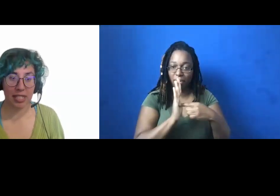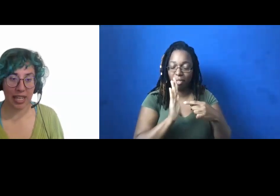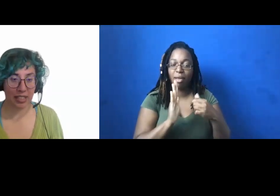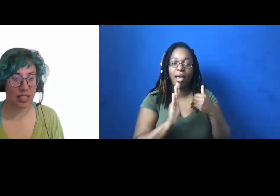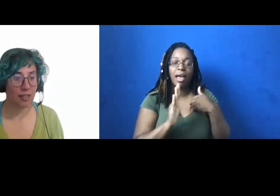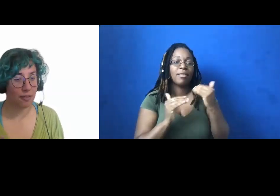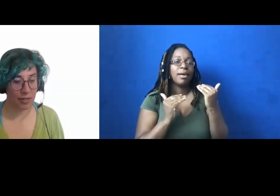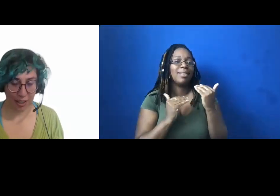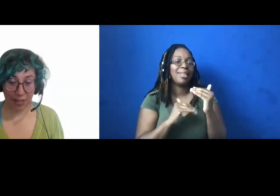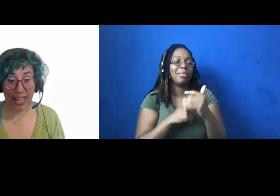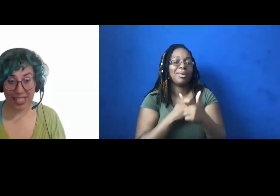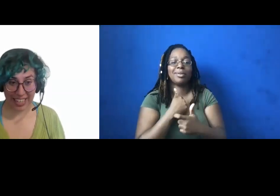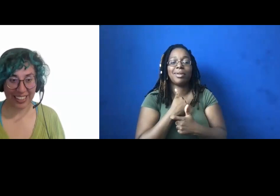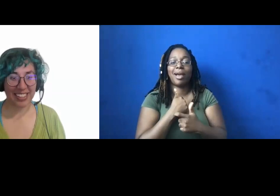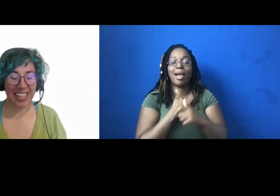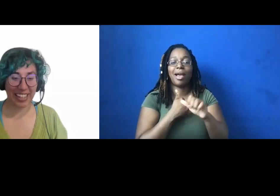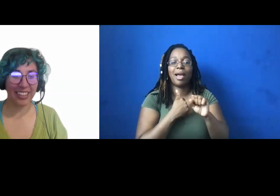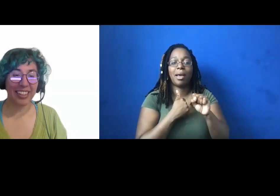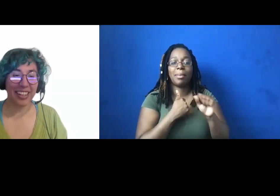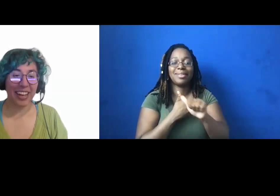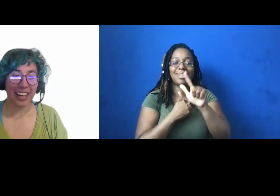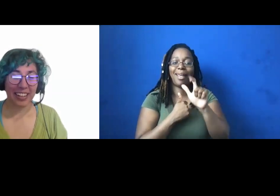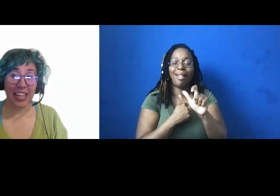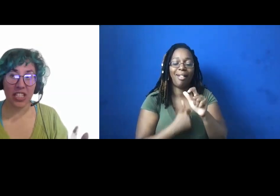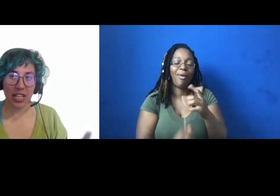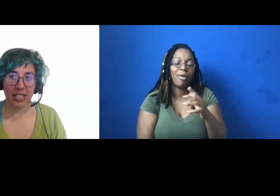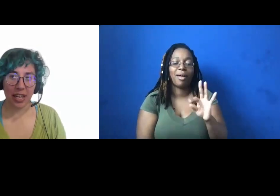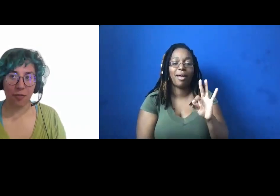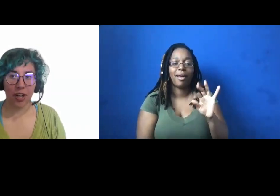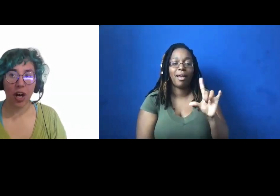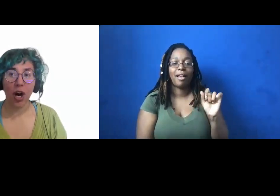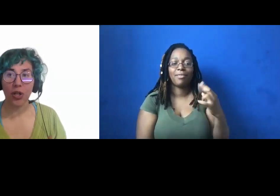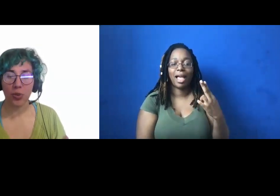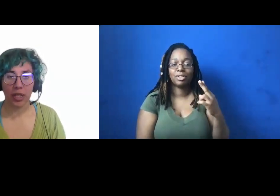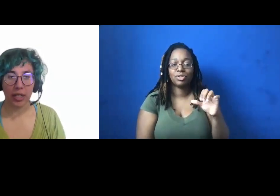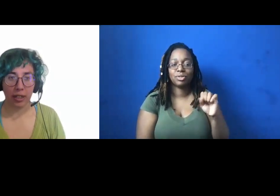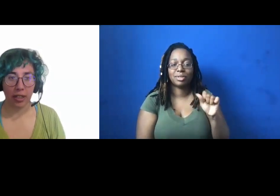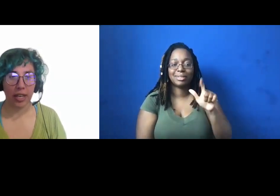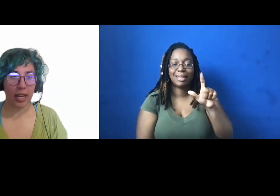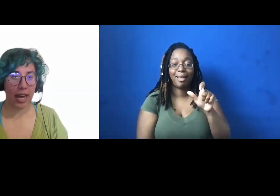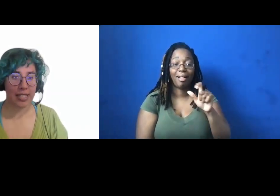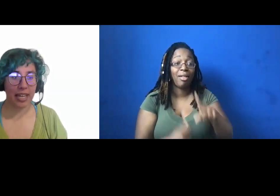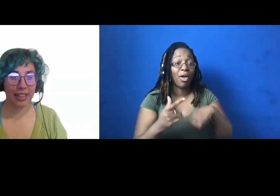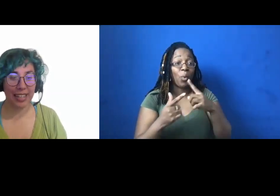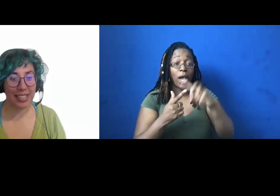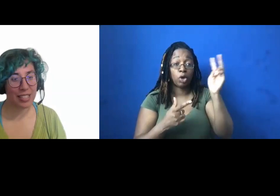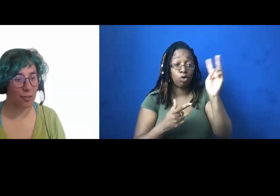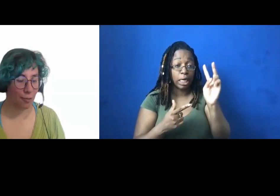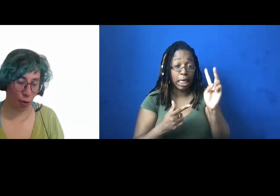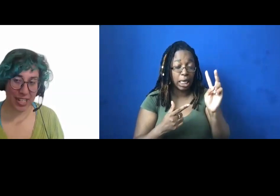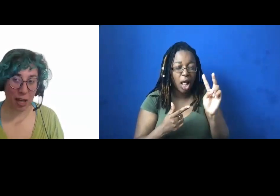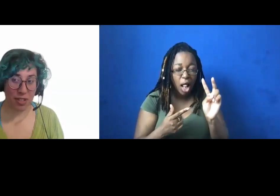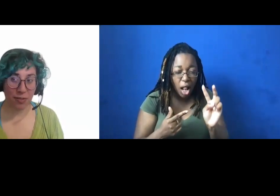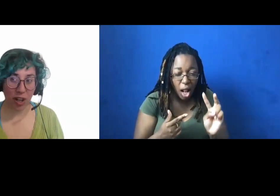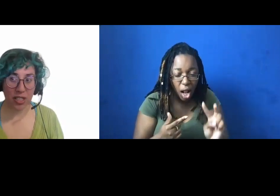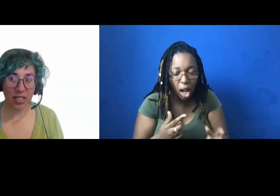time flash sale, and it does get very hard to read. It has at least